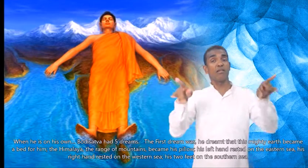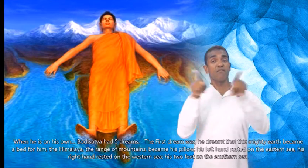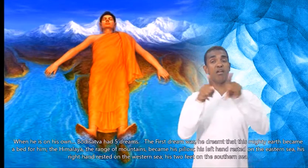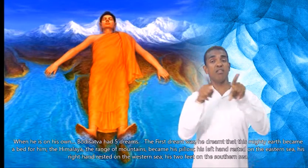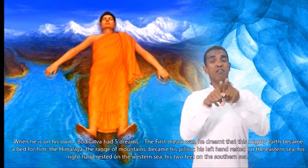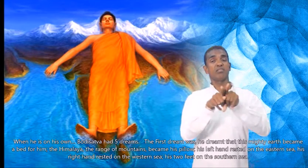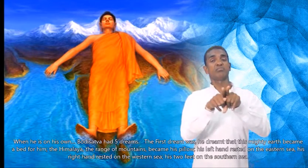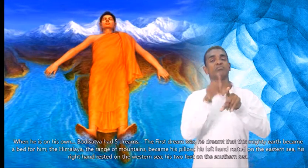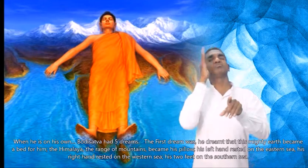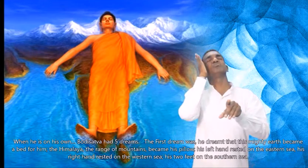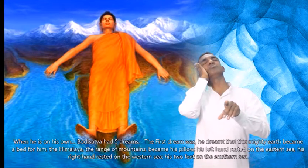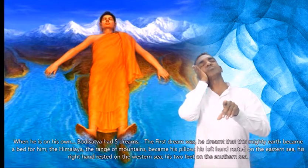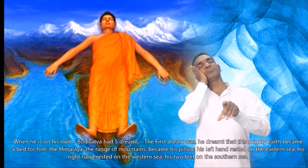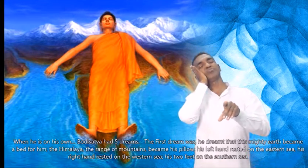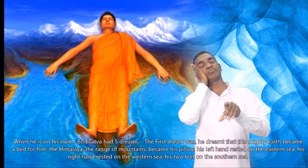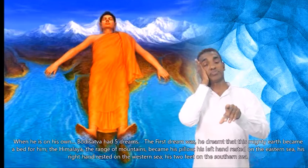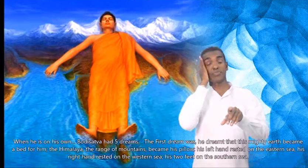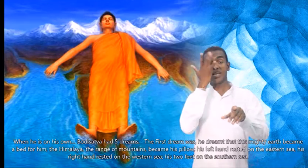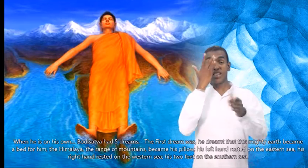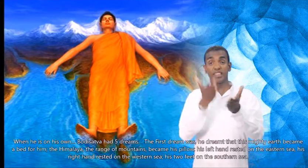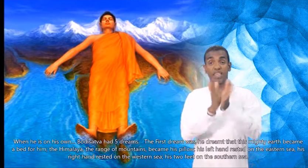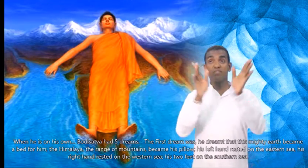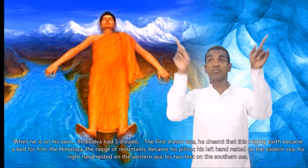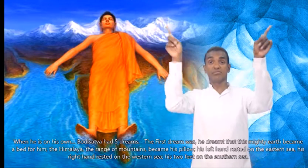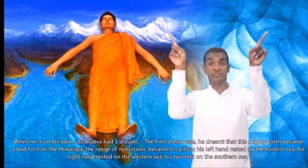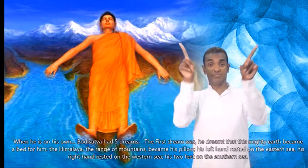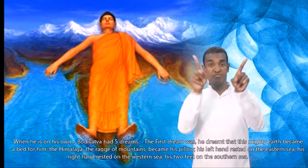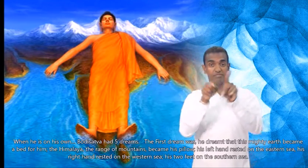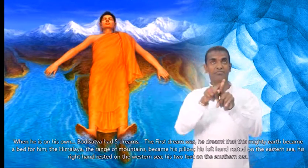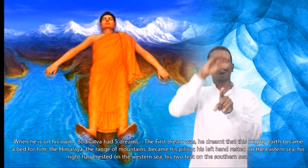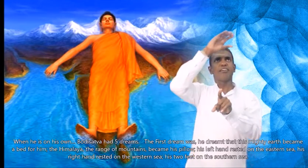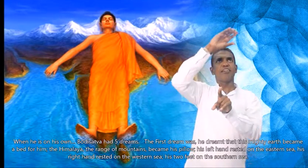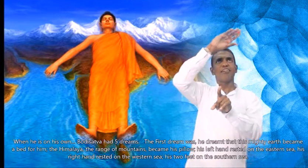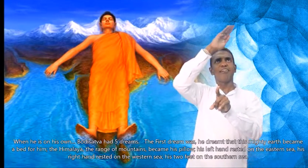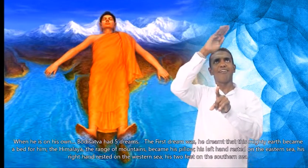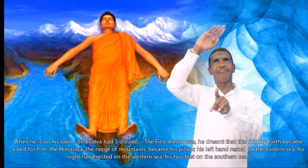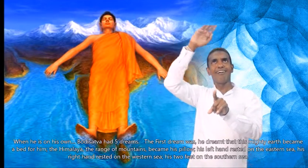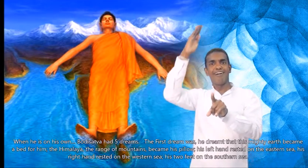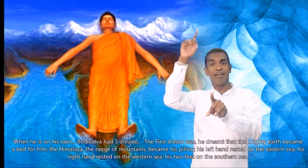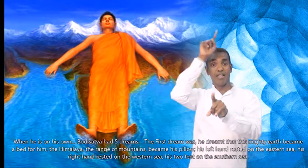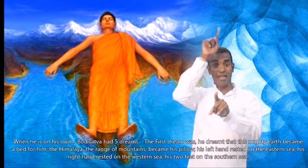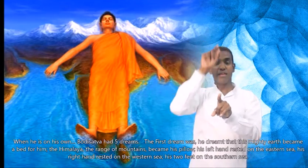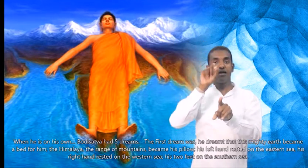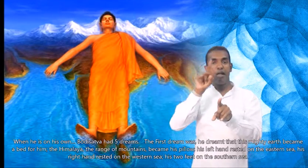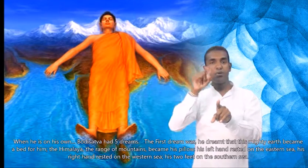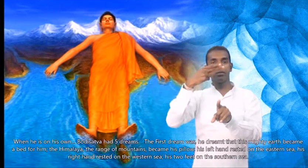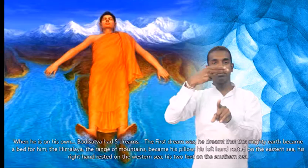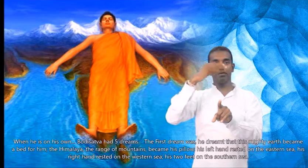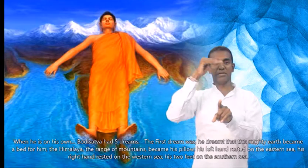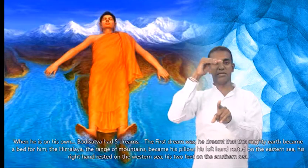pillow. His left hand rested on the eastern sea. His right hand rested on the western sea.